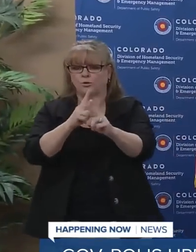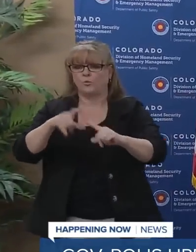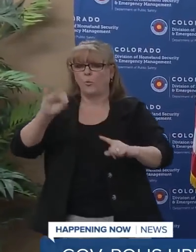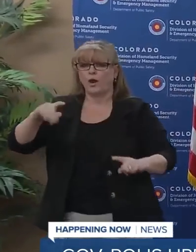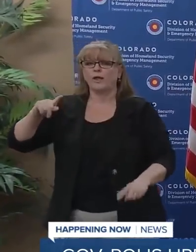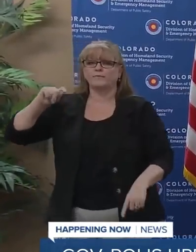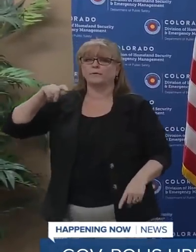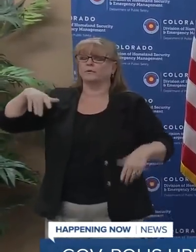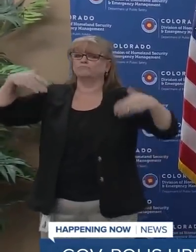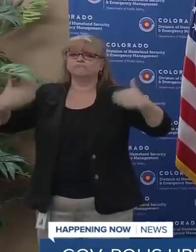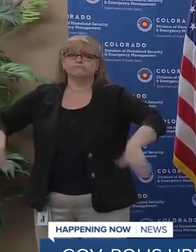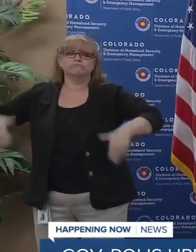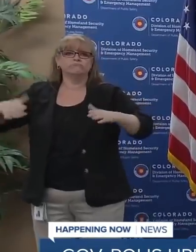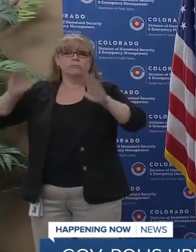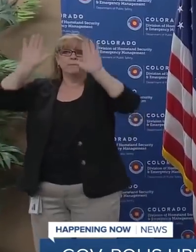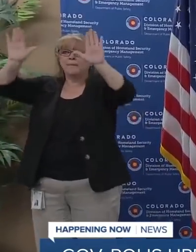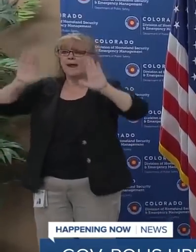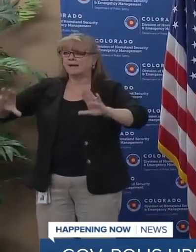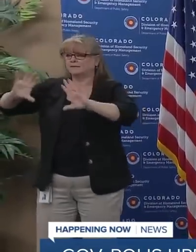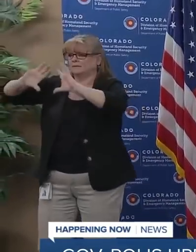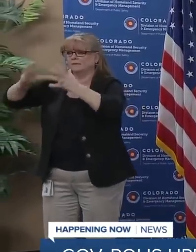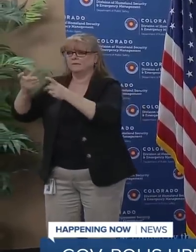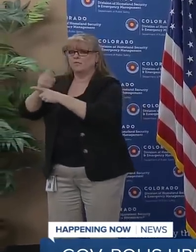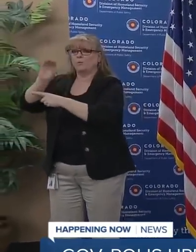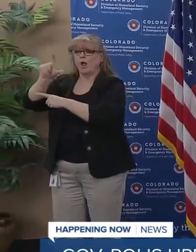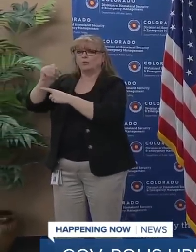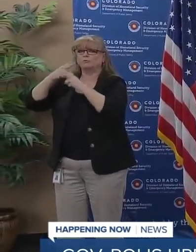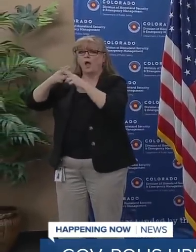a remote visit from Nathaniel Ratliff.